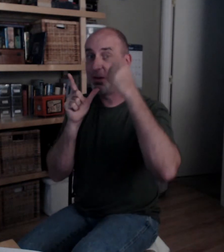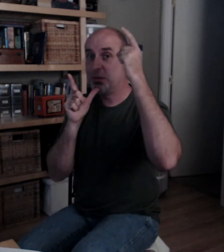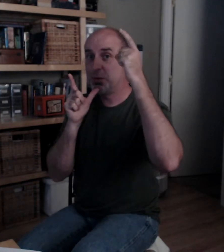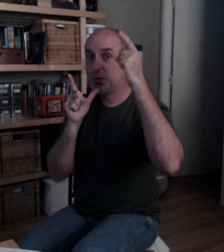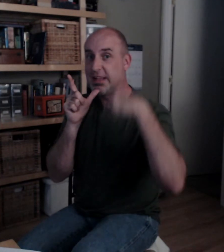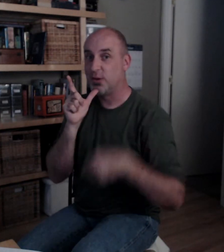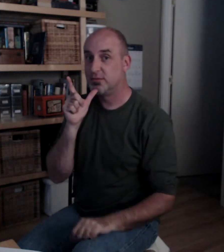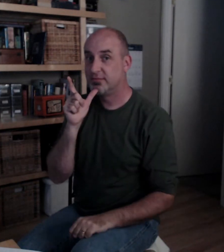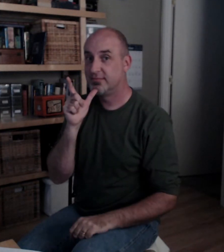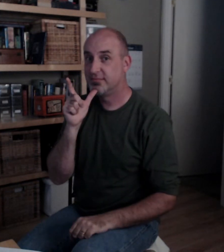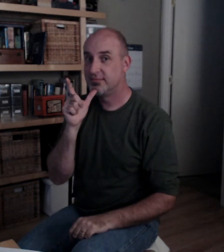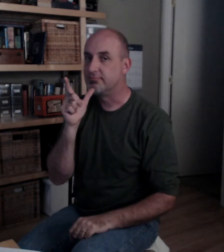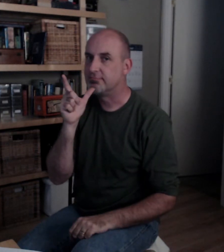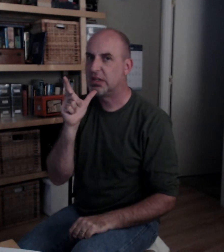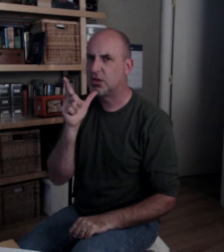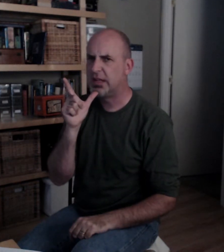up or down? They're going to go down.